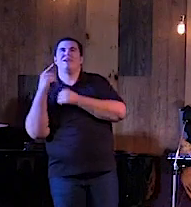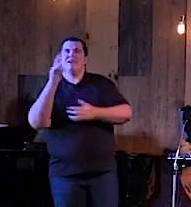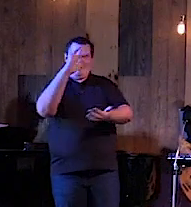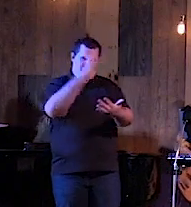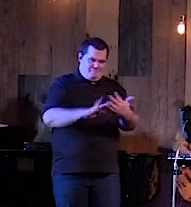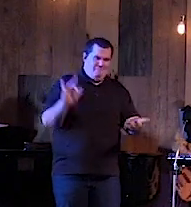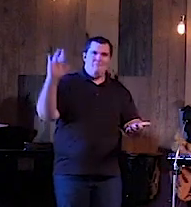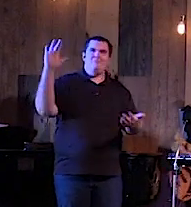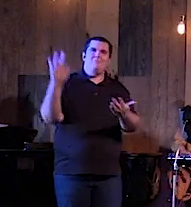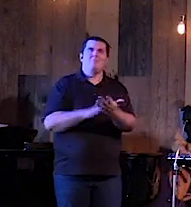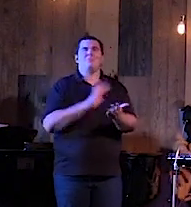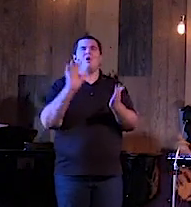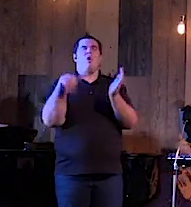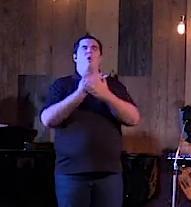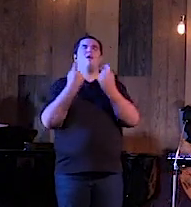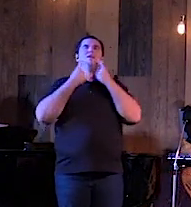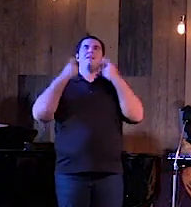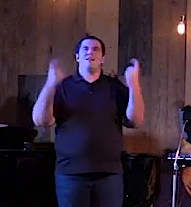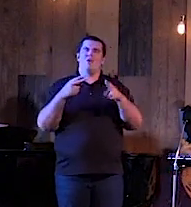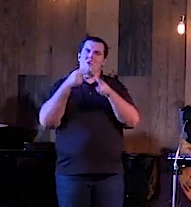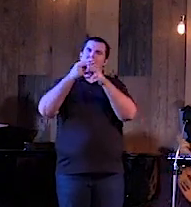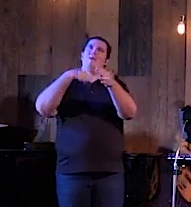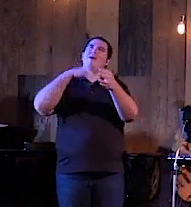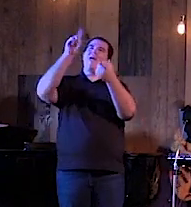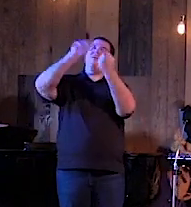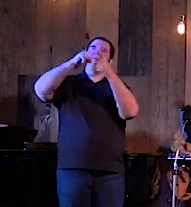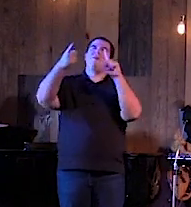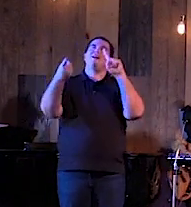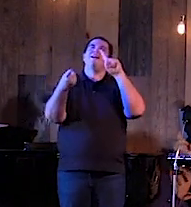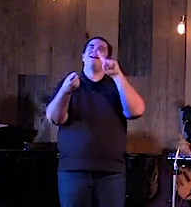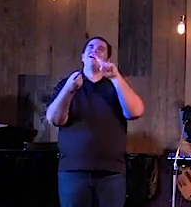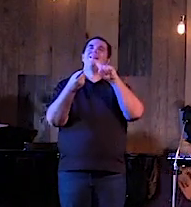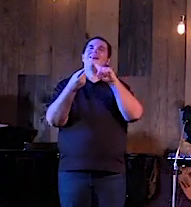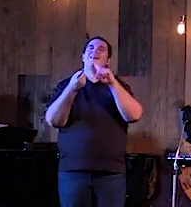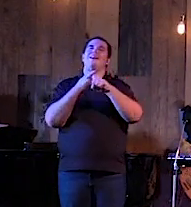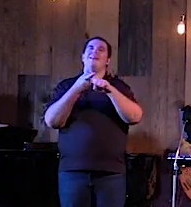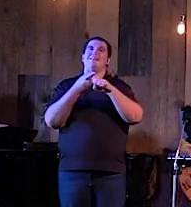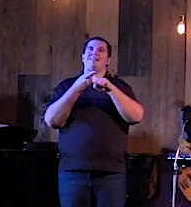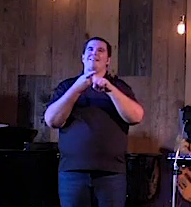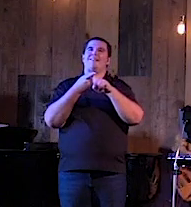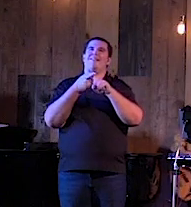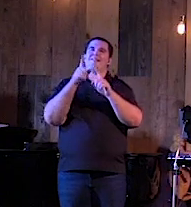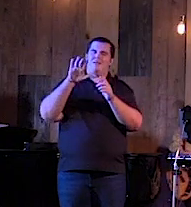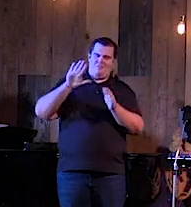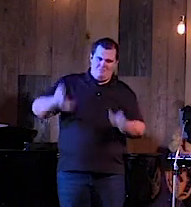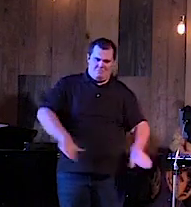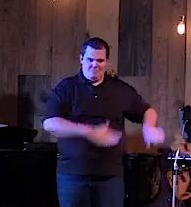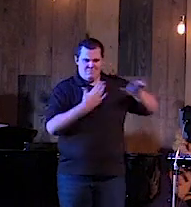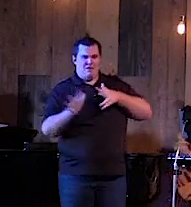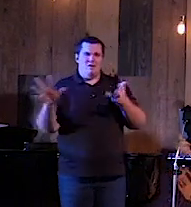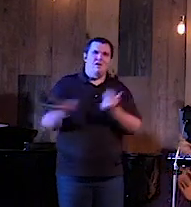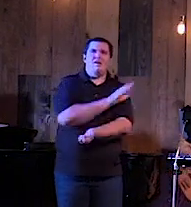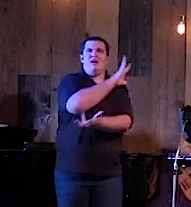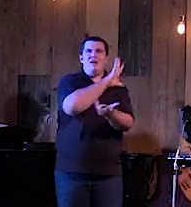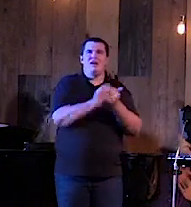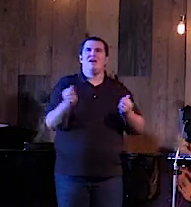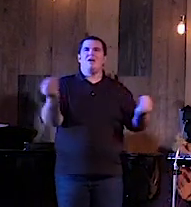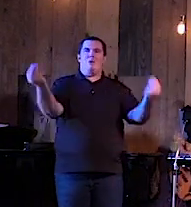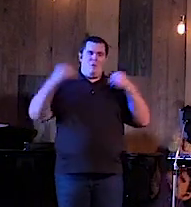bore. He canceled my debt and he called me his friend. When death